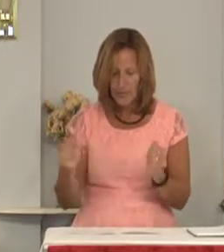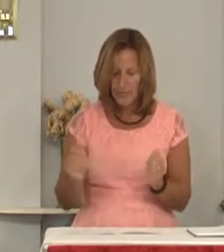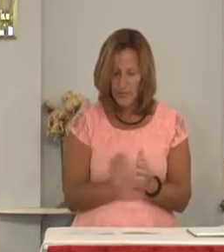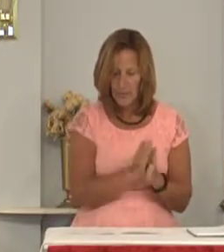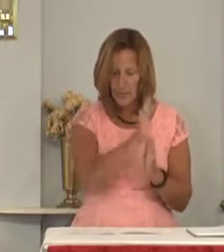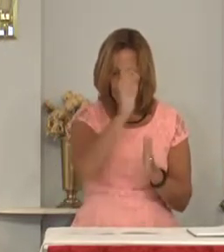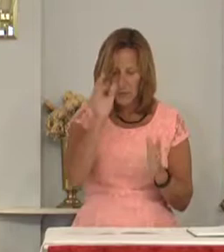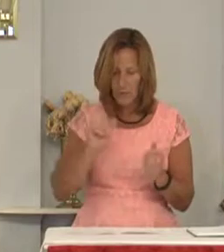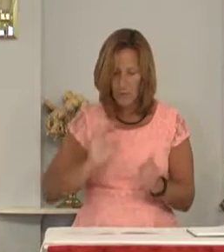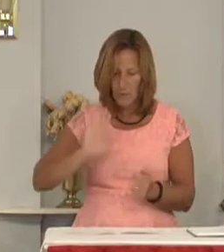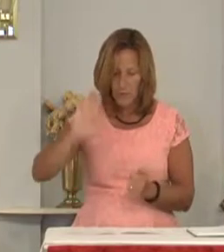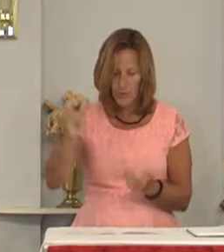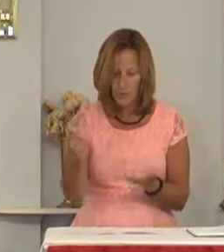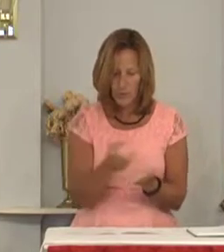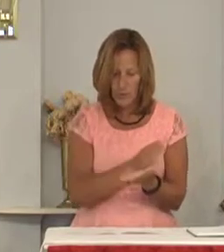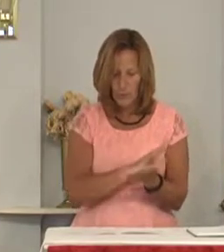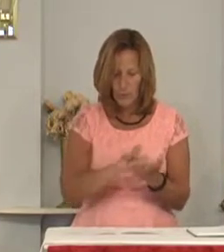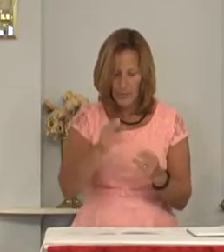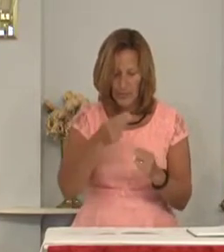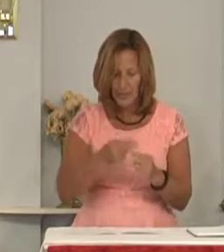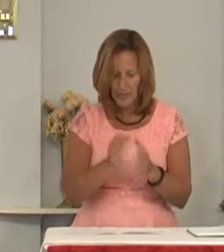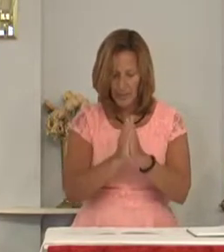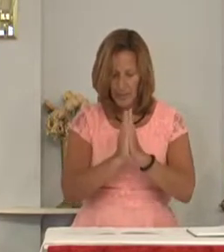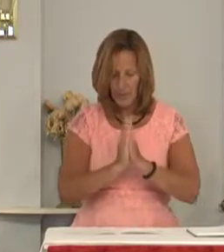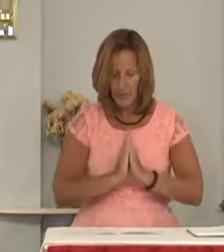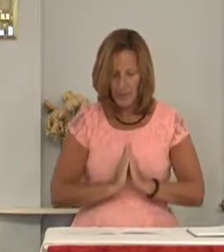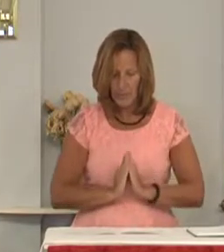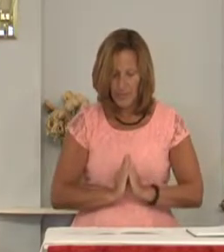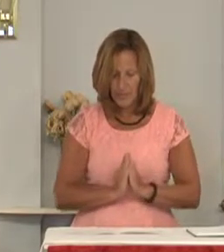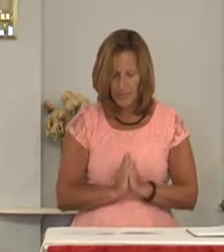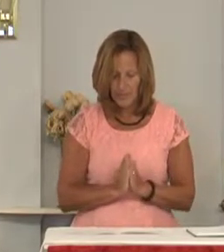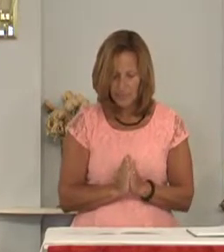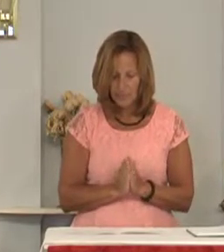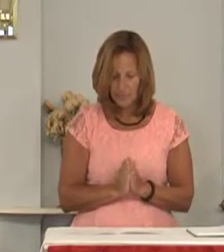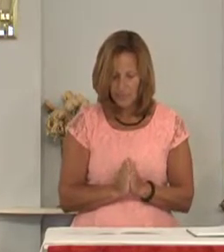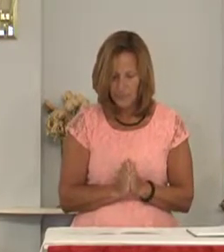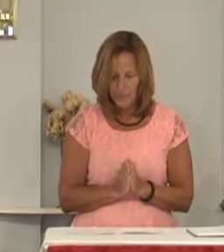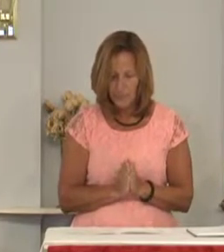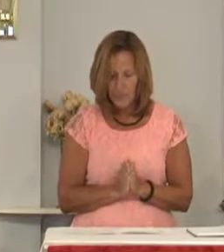ways. To the glory of your holy name. Amen.